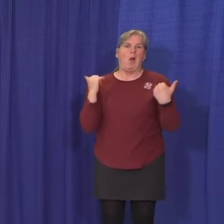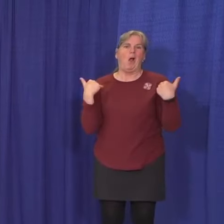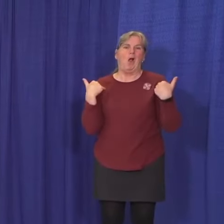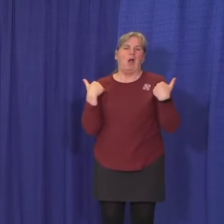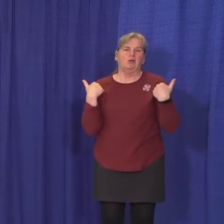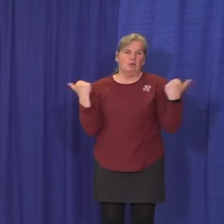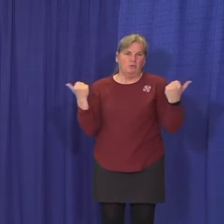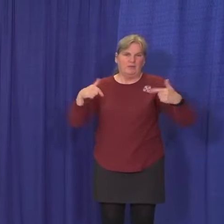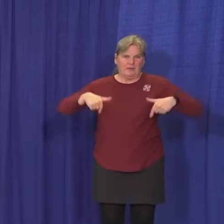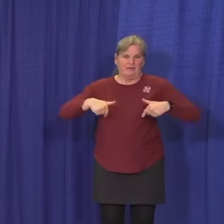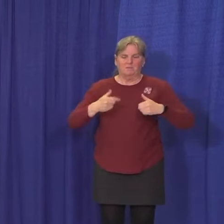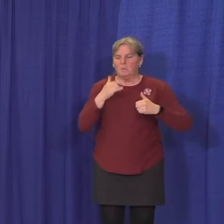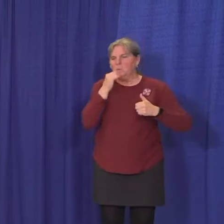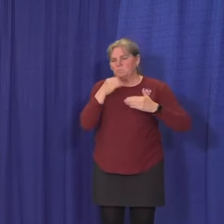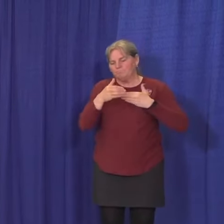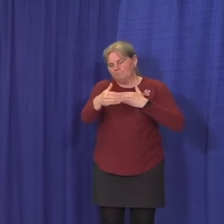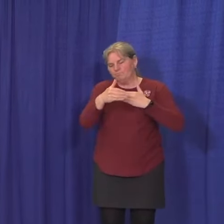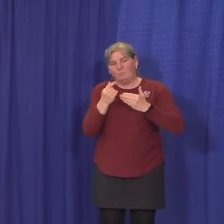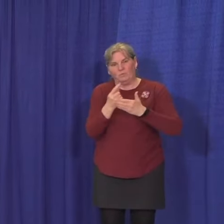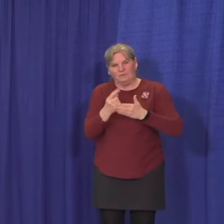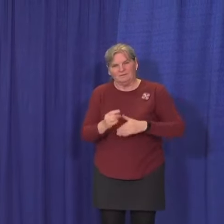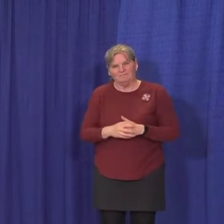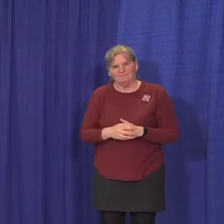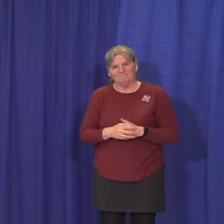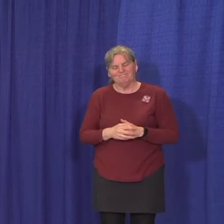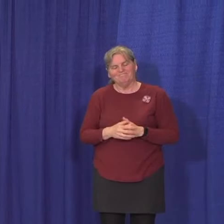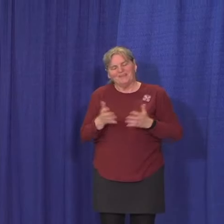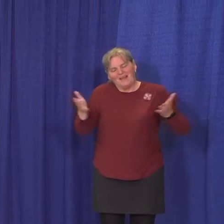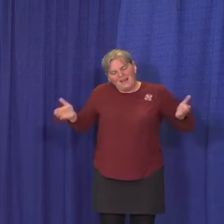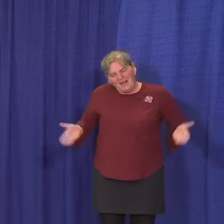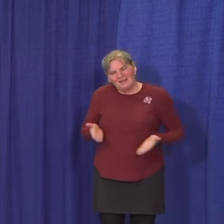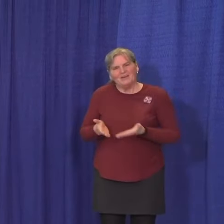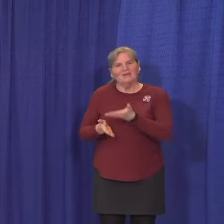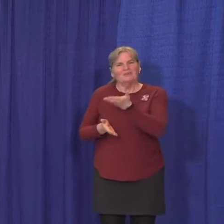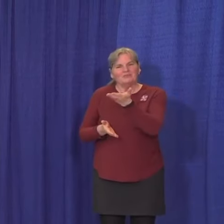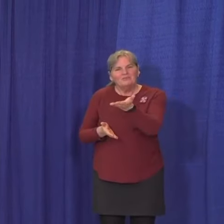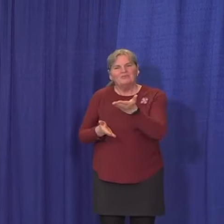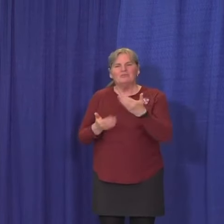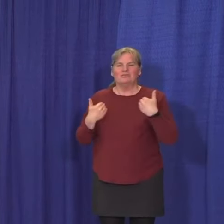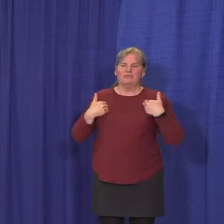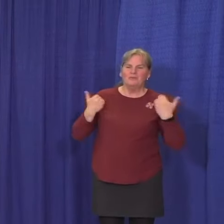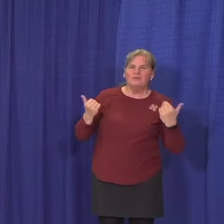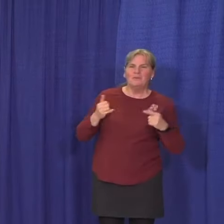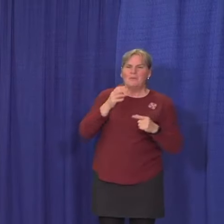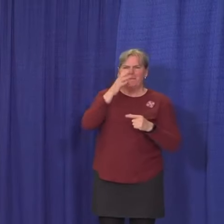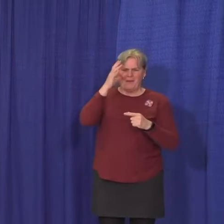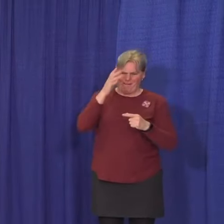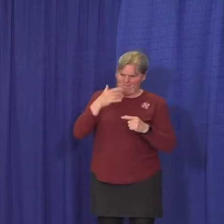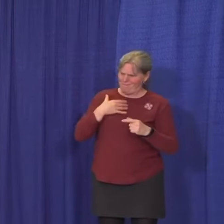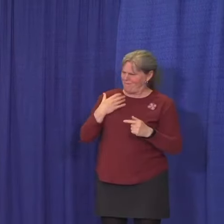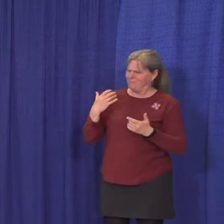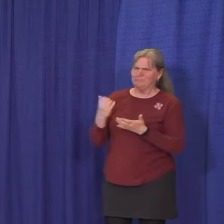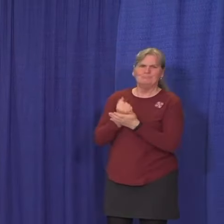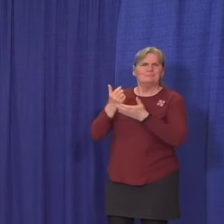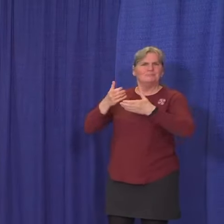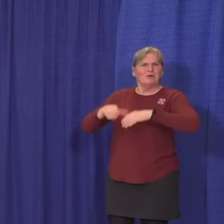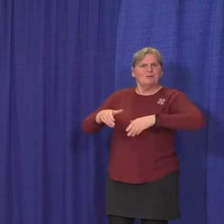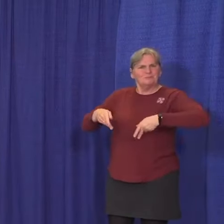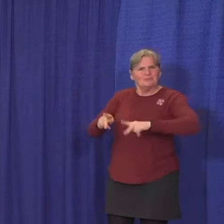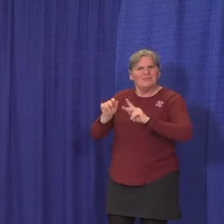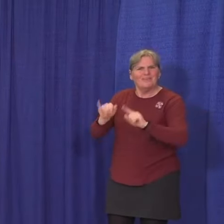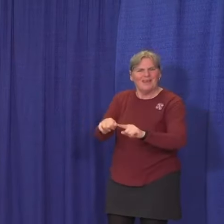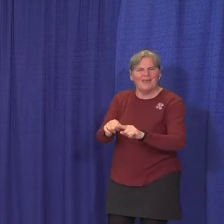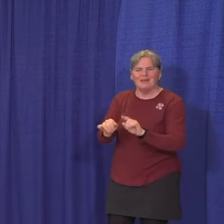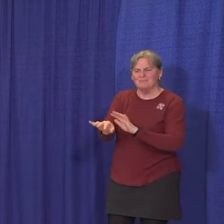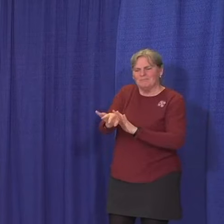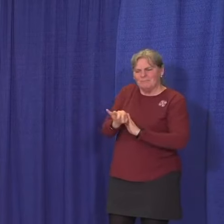weeks. I'm encouraging all youth and parents to take advantage of this incredible opportunity and to make the